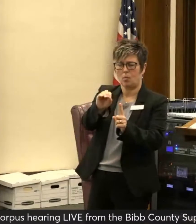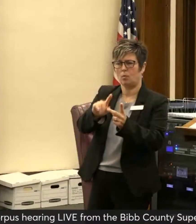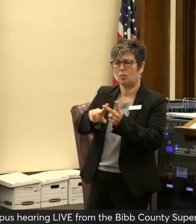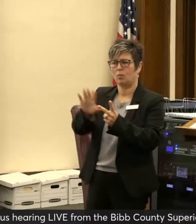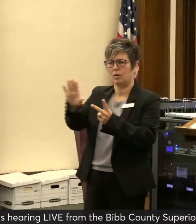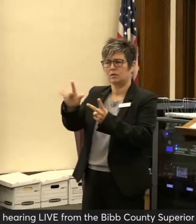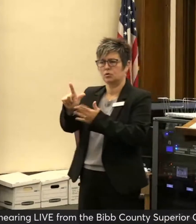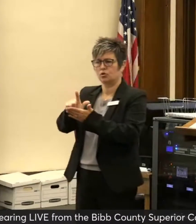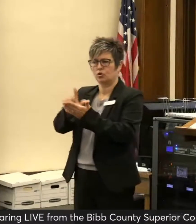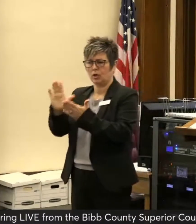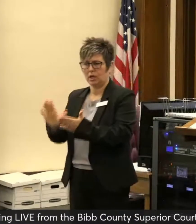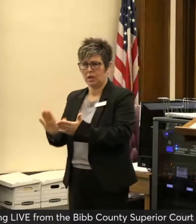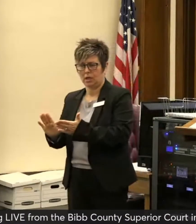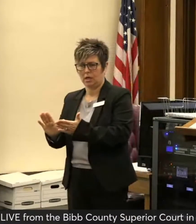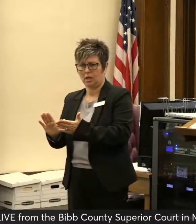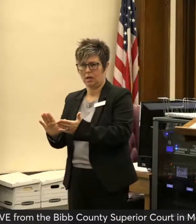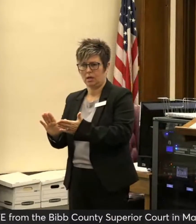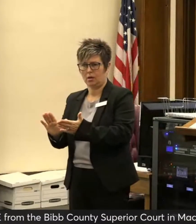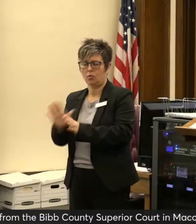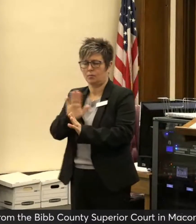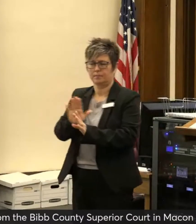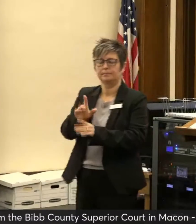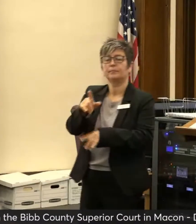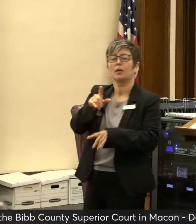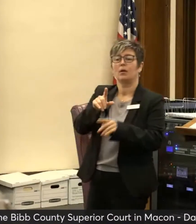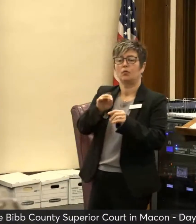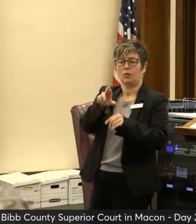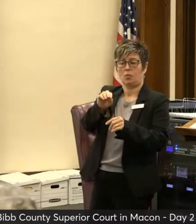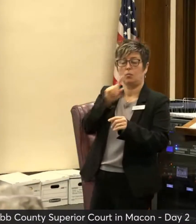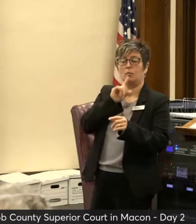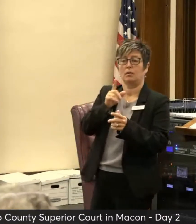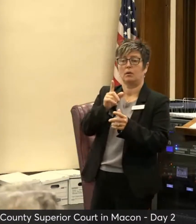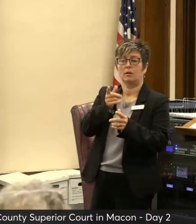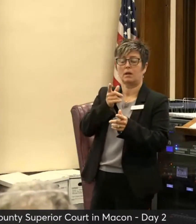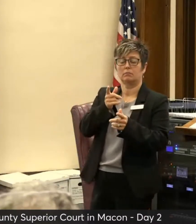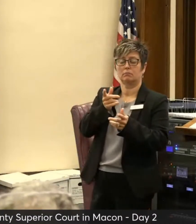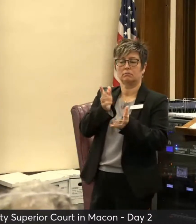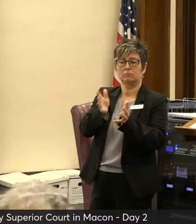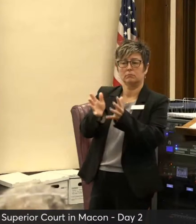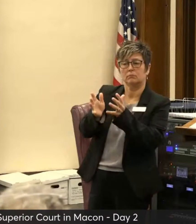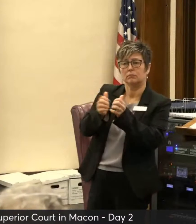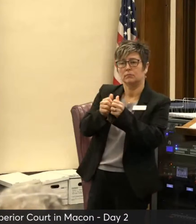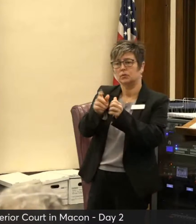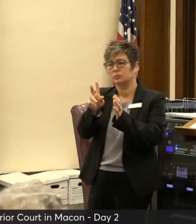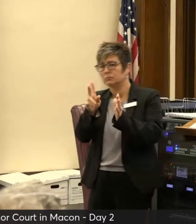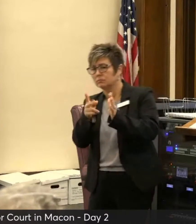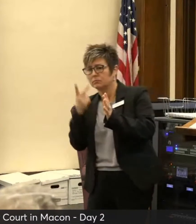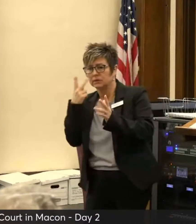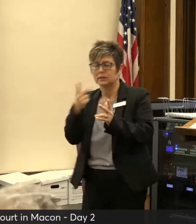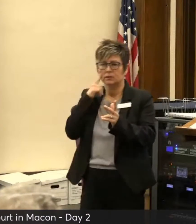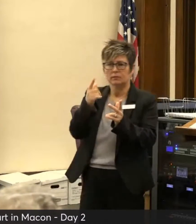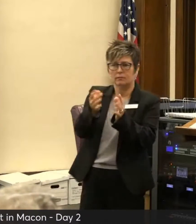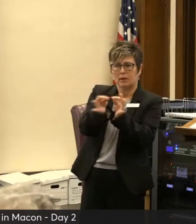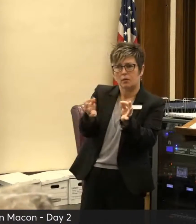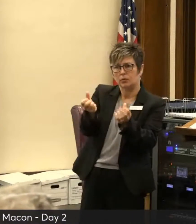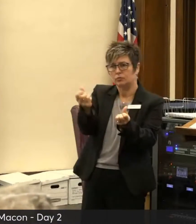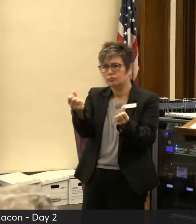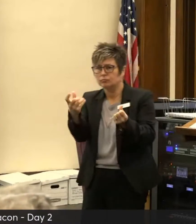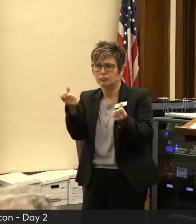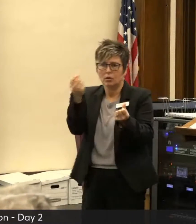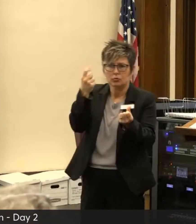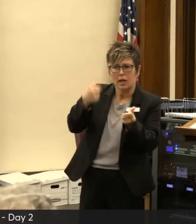you didn't discuss the case, kind of went over what you might expect and his level of understanding, correct? Yeah.